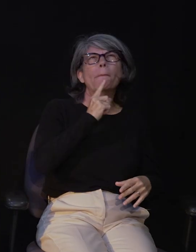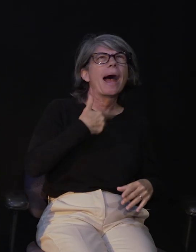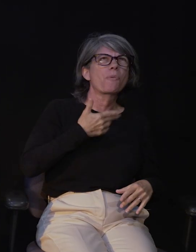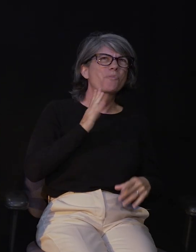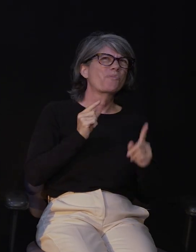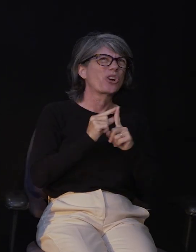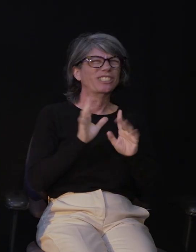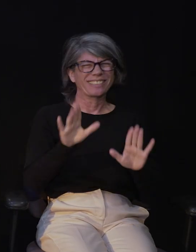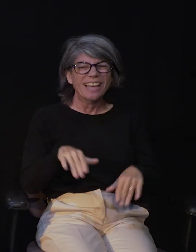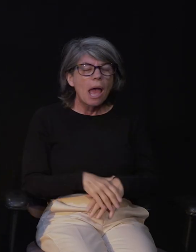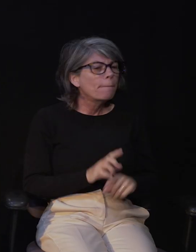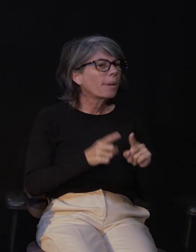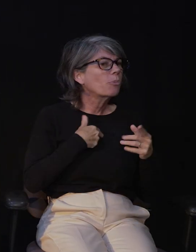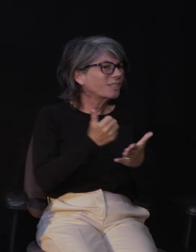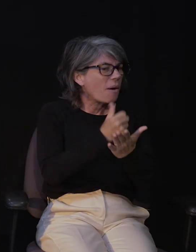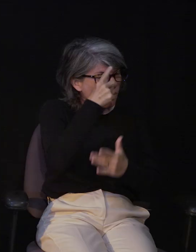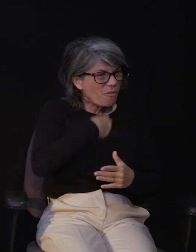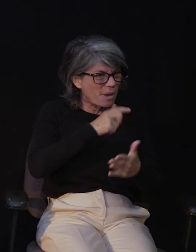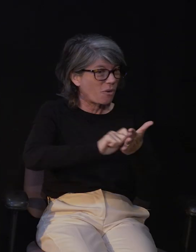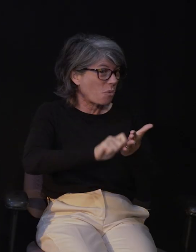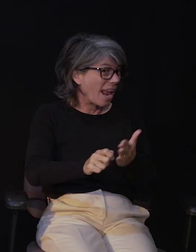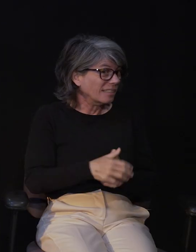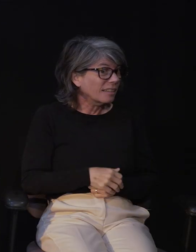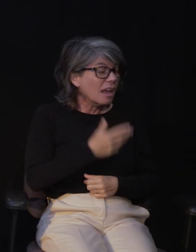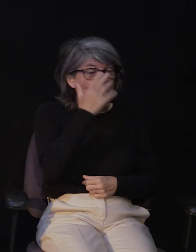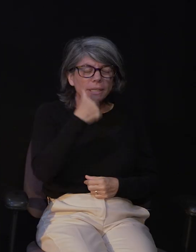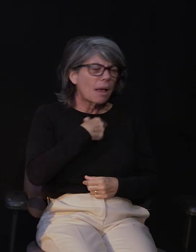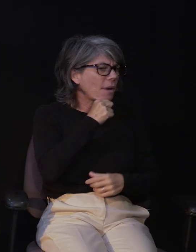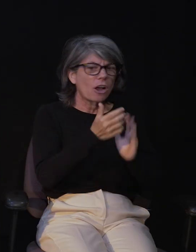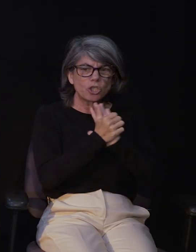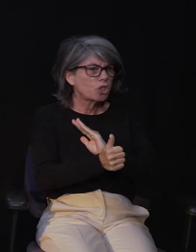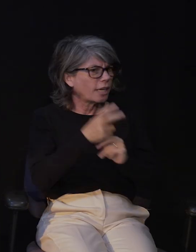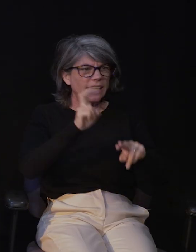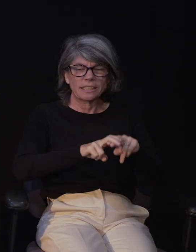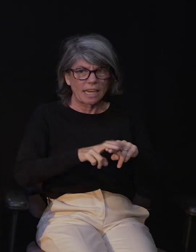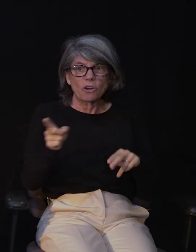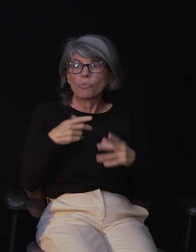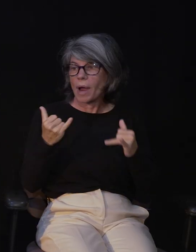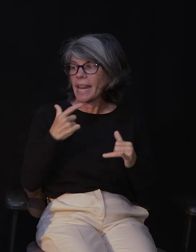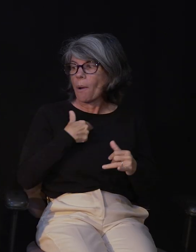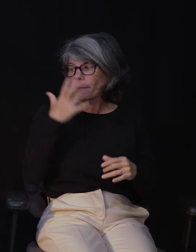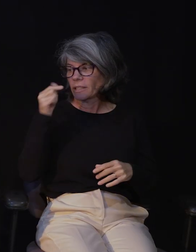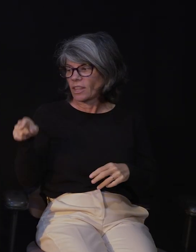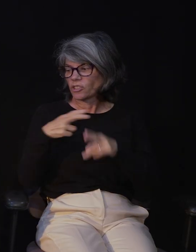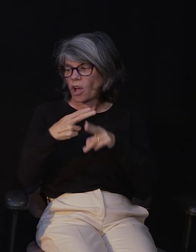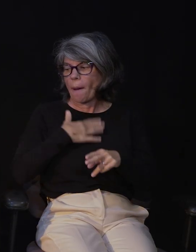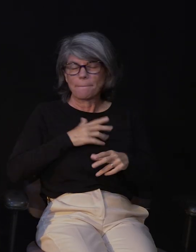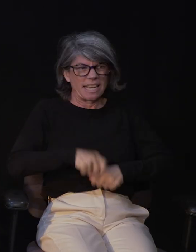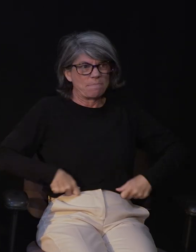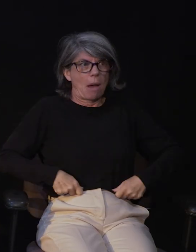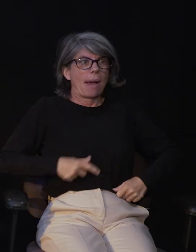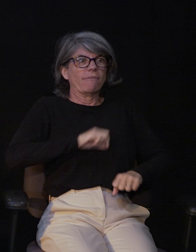But it was really helpful for me for writing, and because I'm not very good at sitting in a chair. I am right now, because this is called my seatbelt. I've